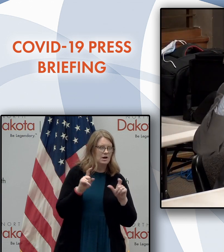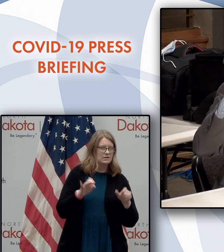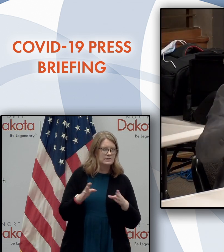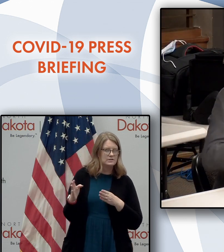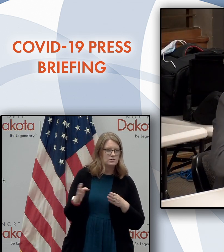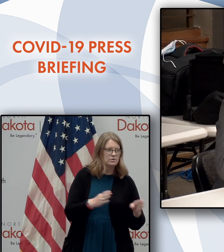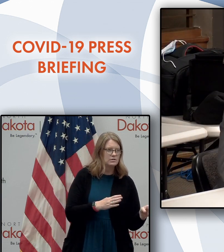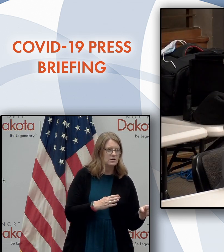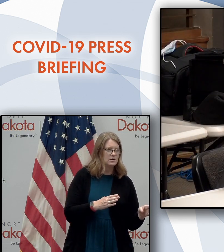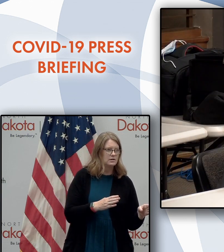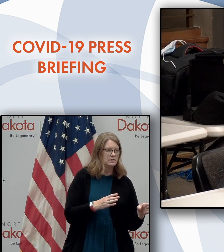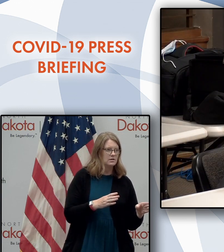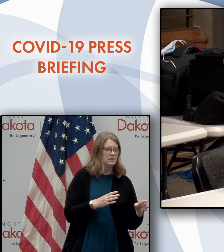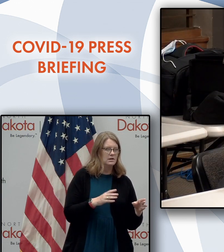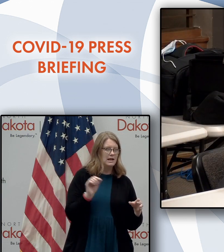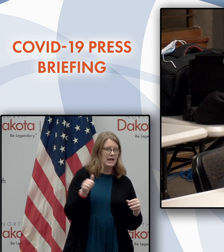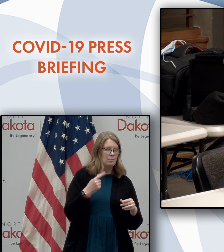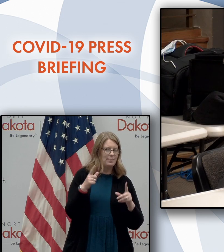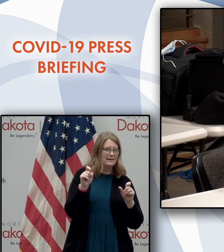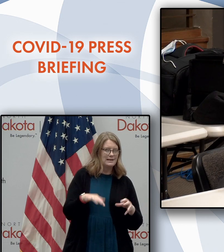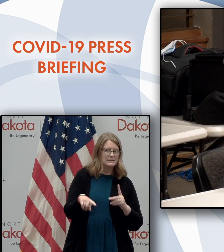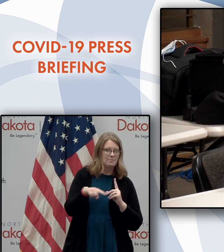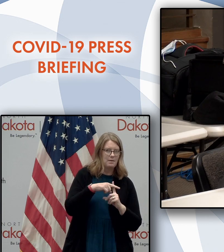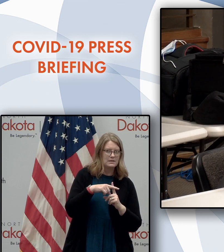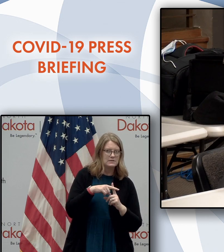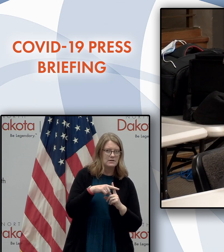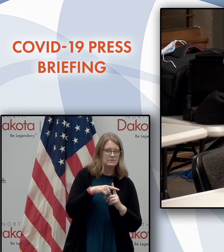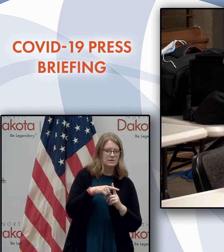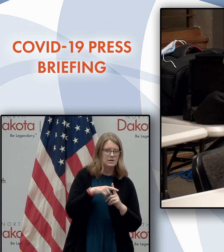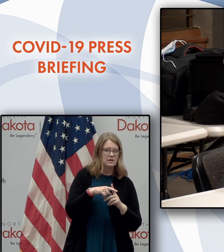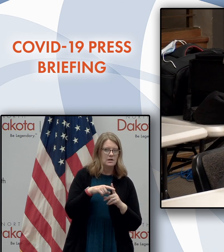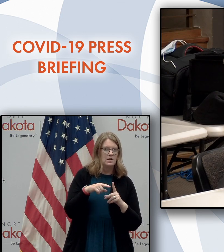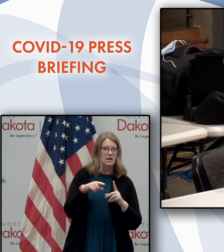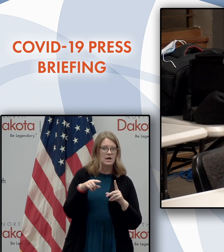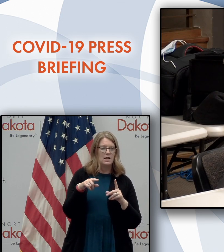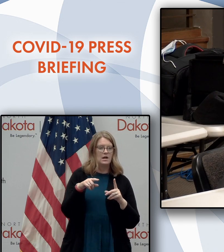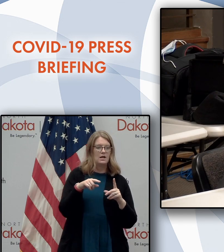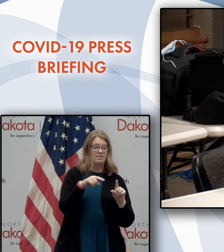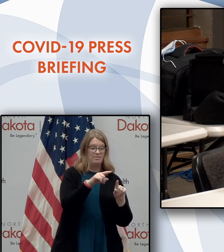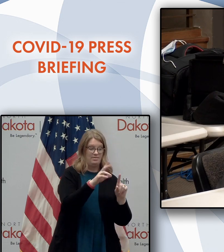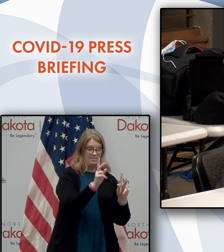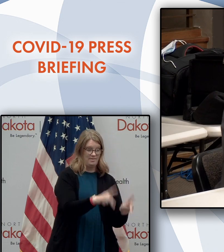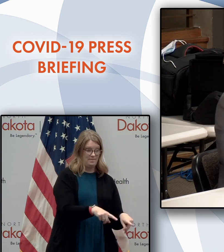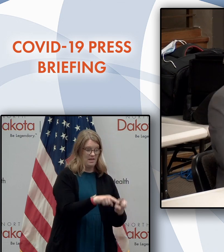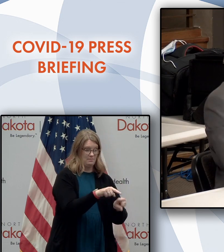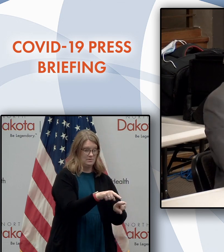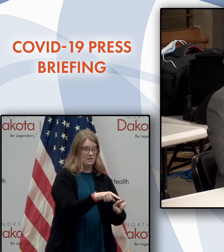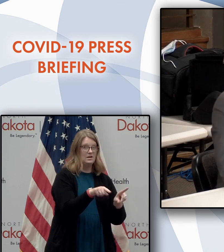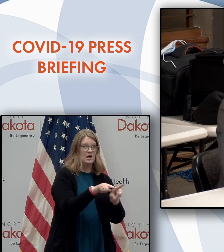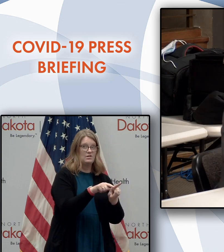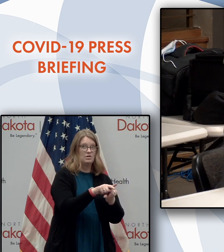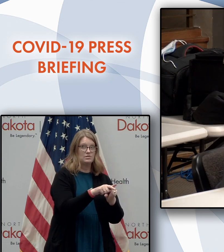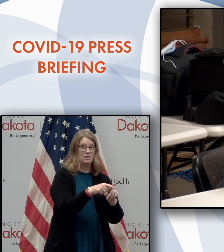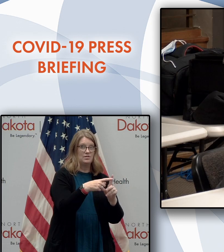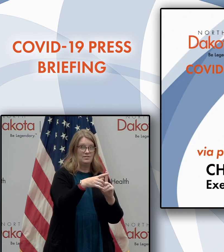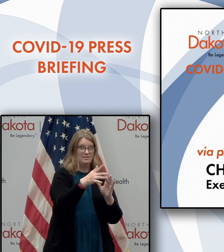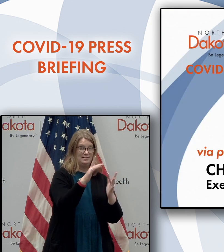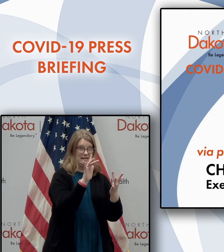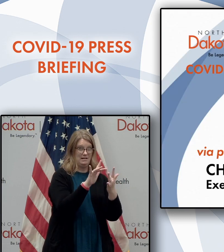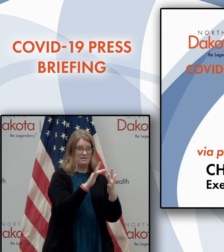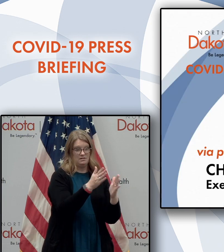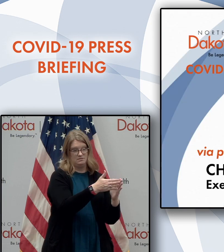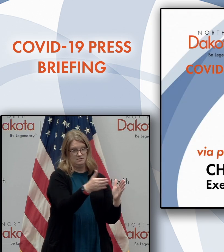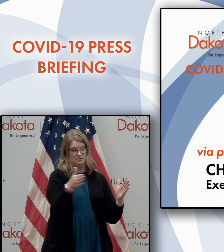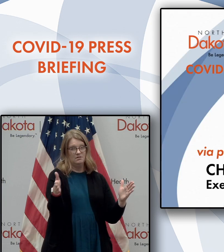worker that tests positive and close contacts, they have been furloughed. So we